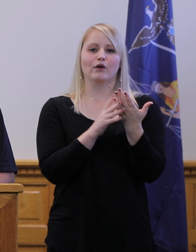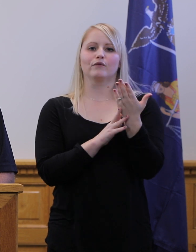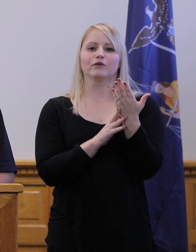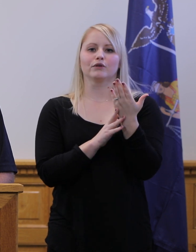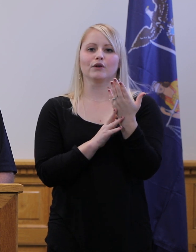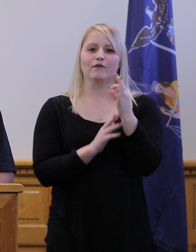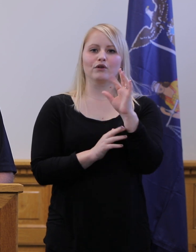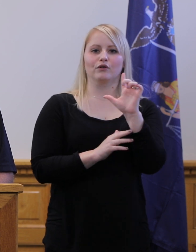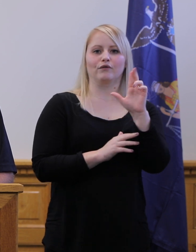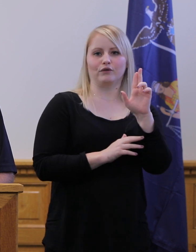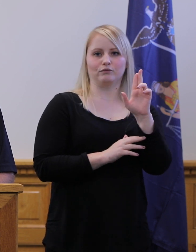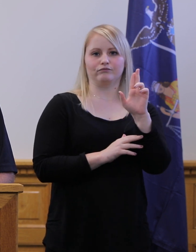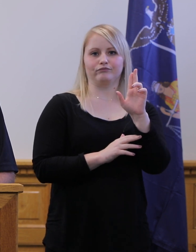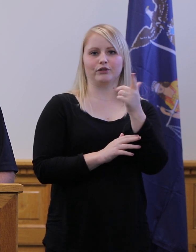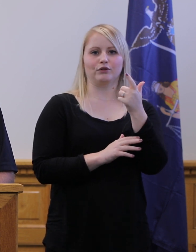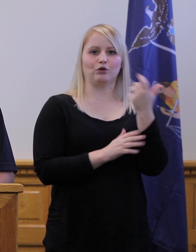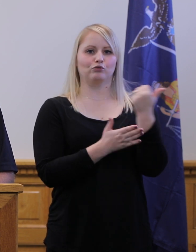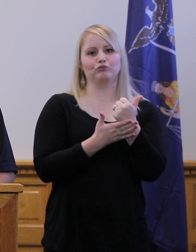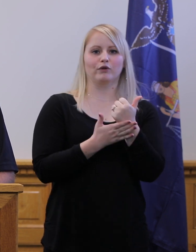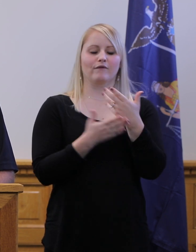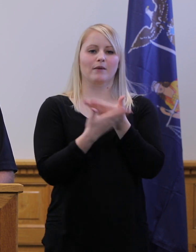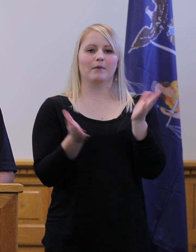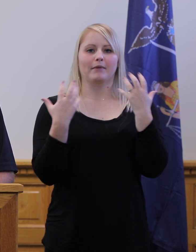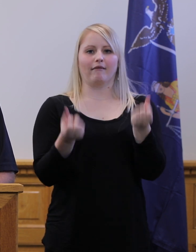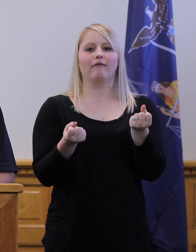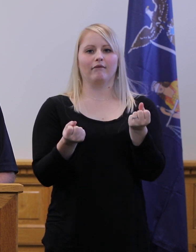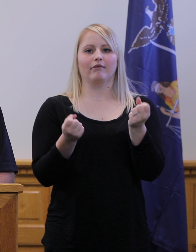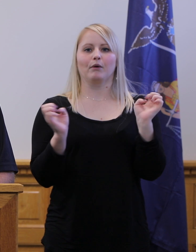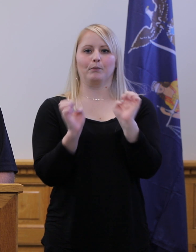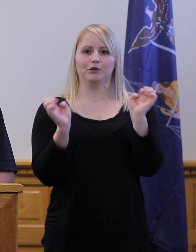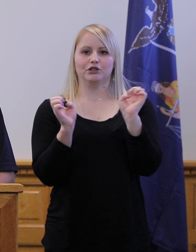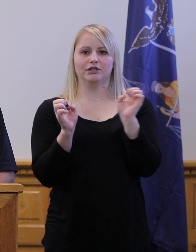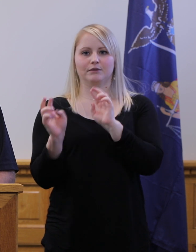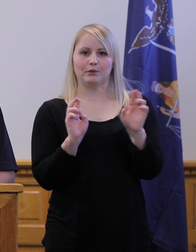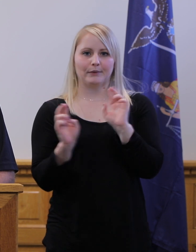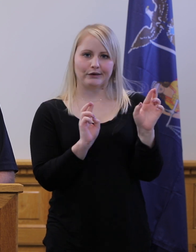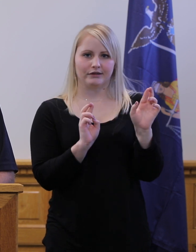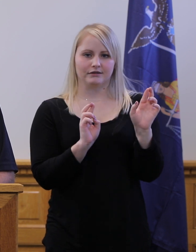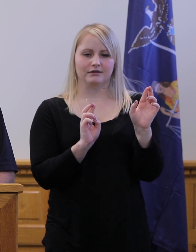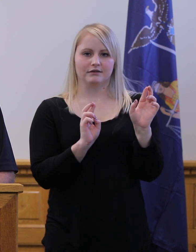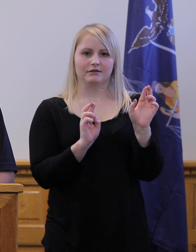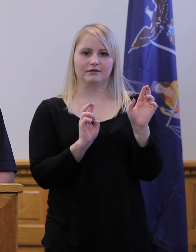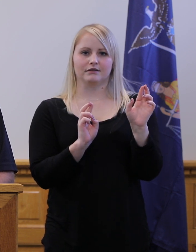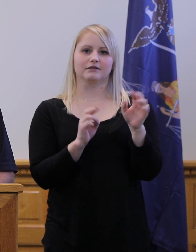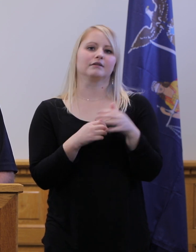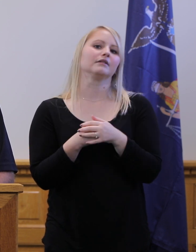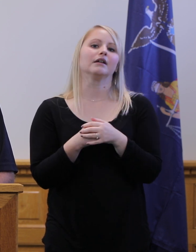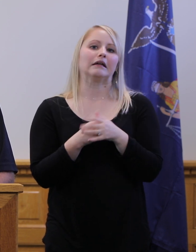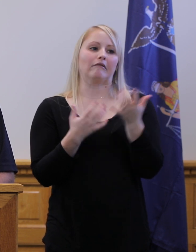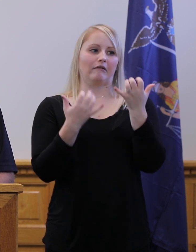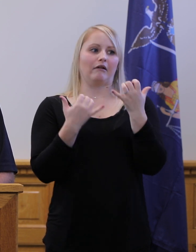grant requirements from New York State. The purpose of the exercise was to prove the county's ability to conduct a clinic when the